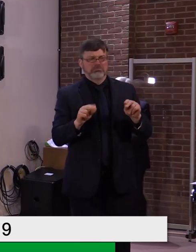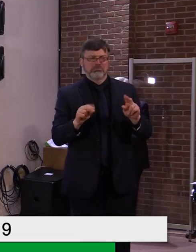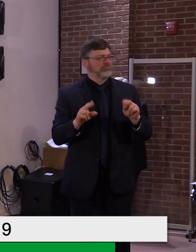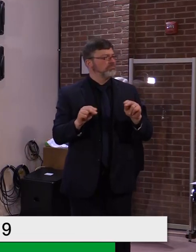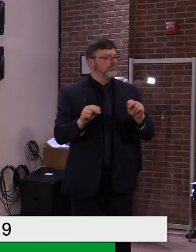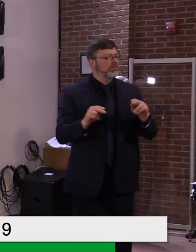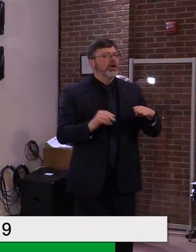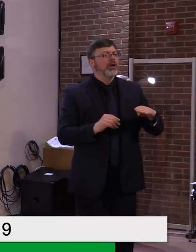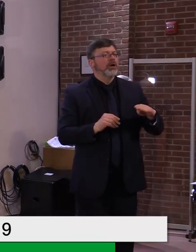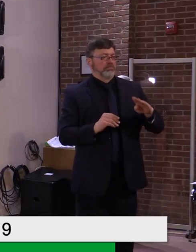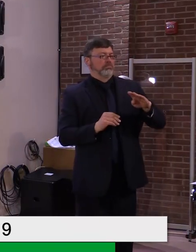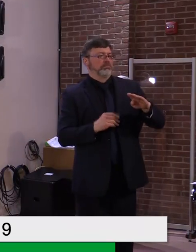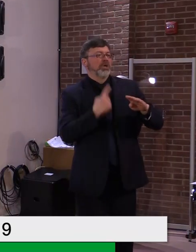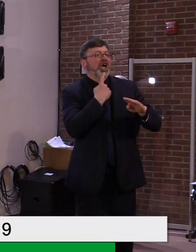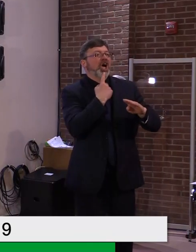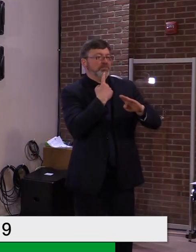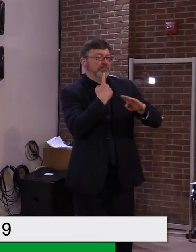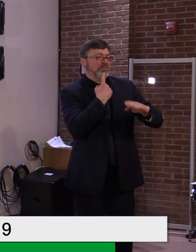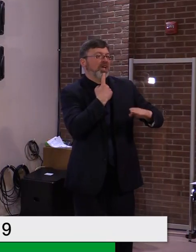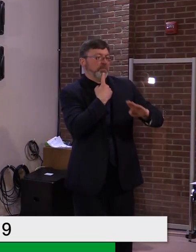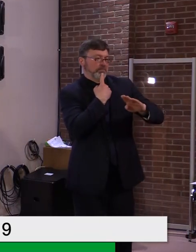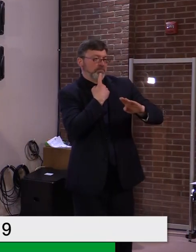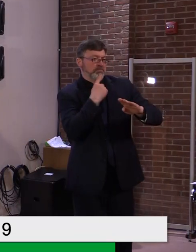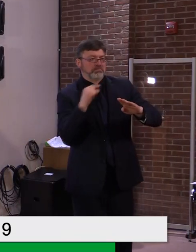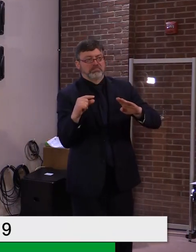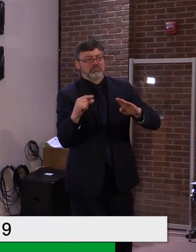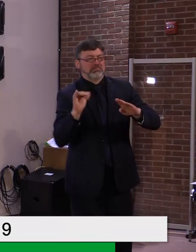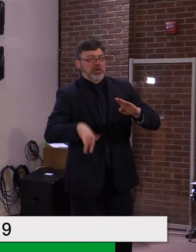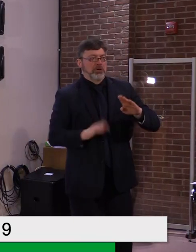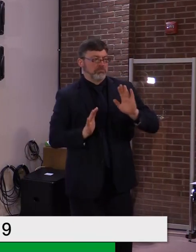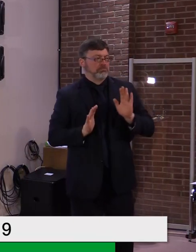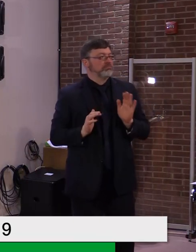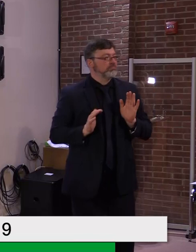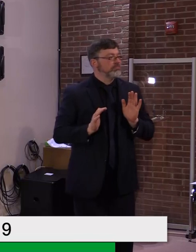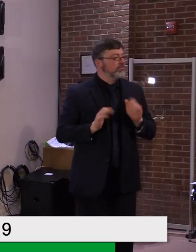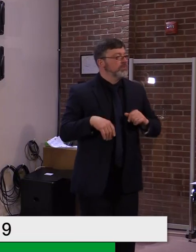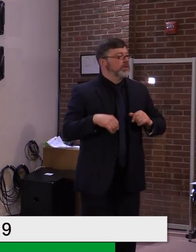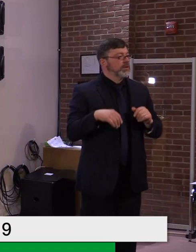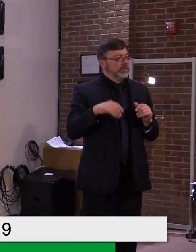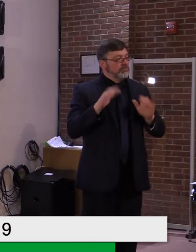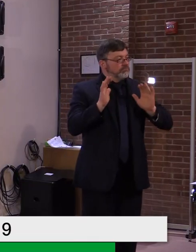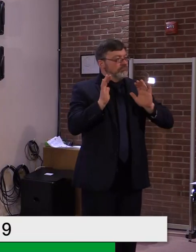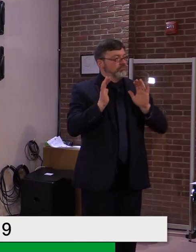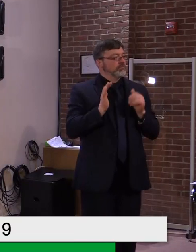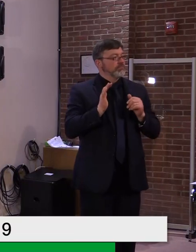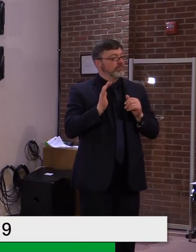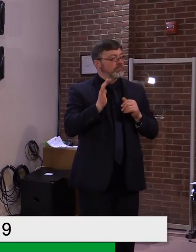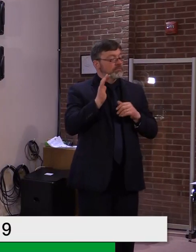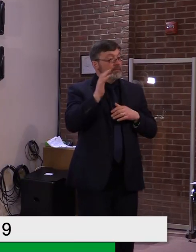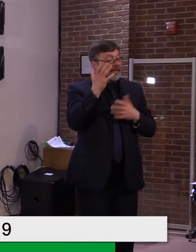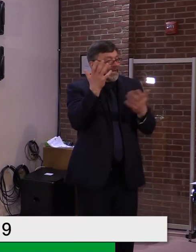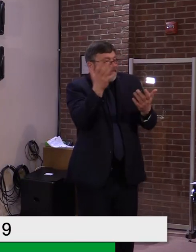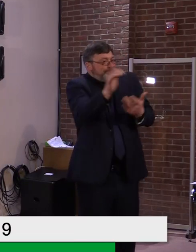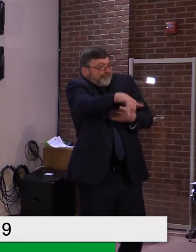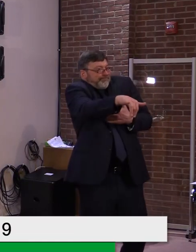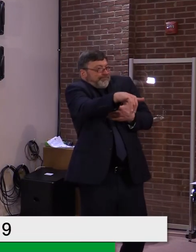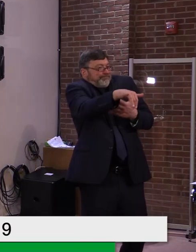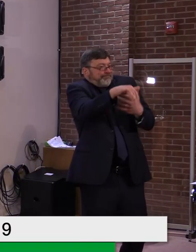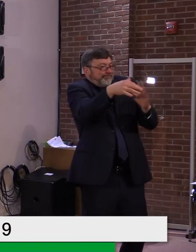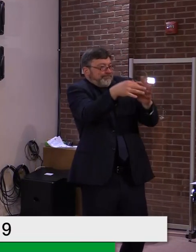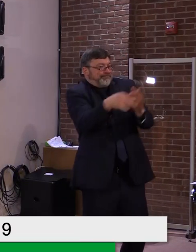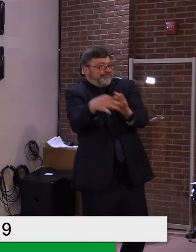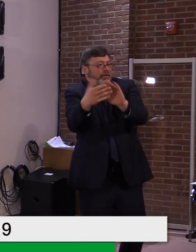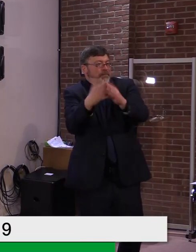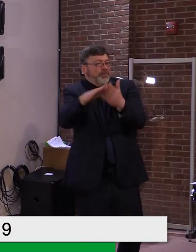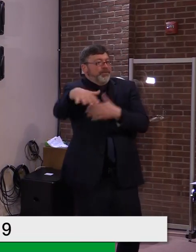weeks. I do think this is really just a continuation of the trend we've seen, where our rate of decline in